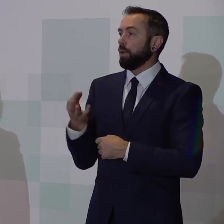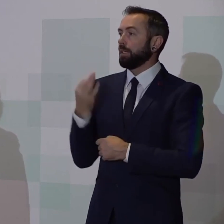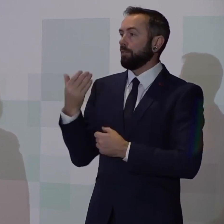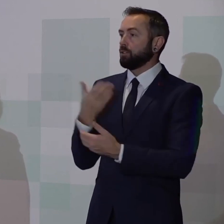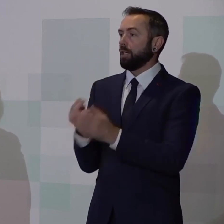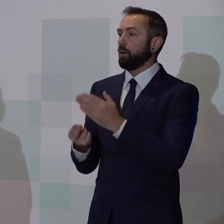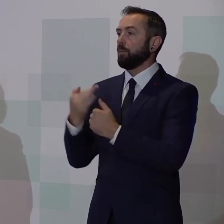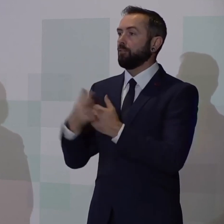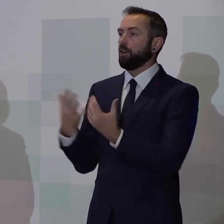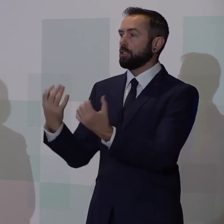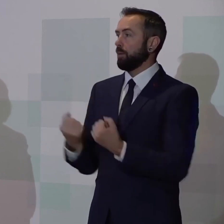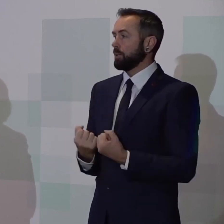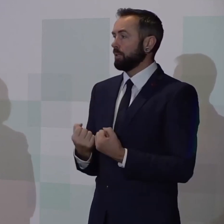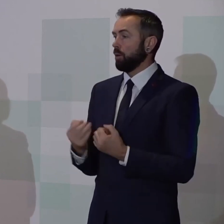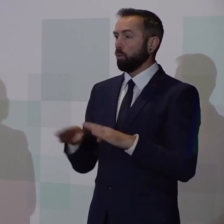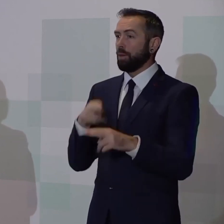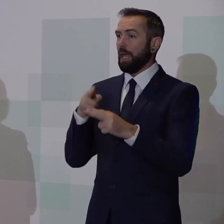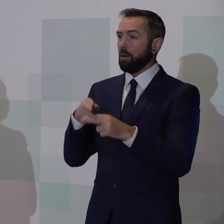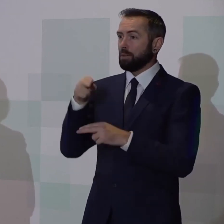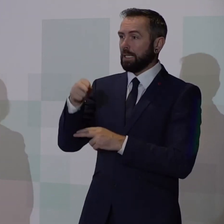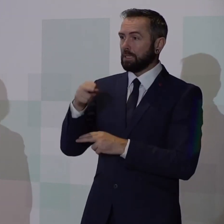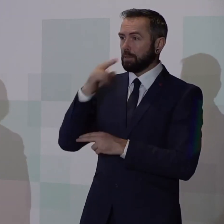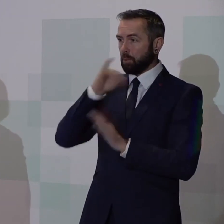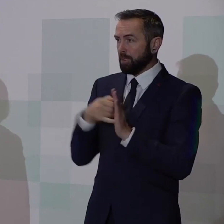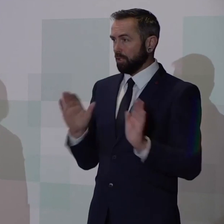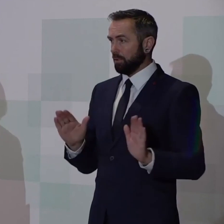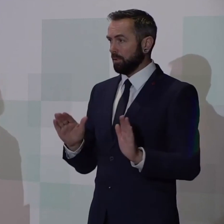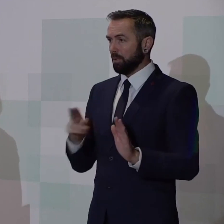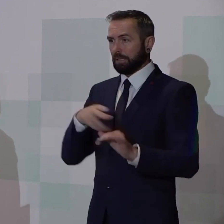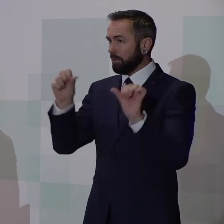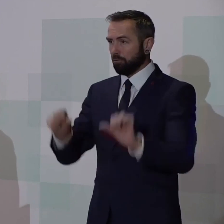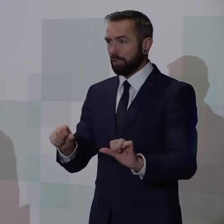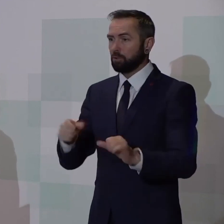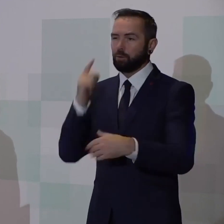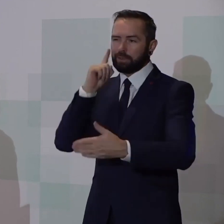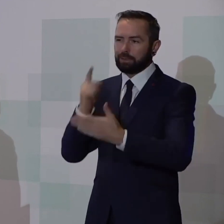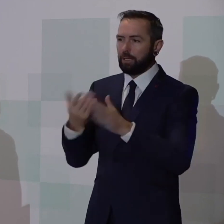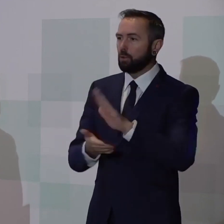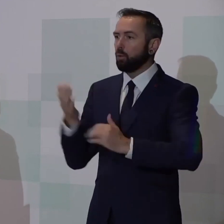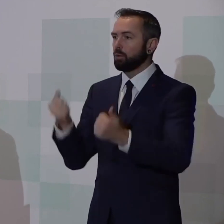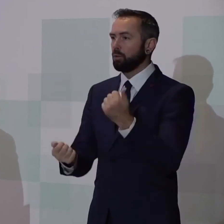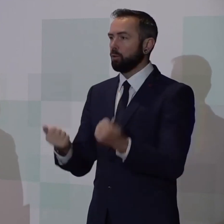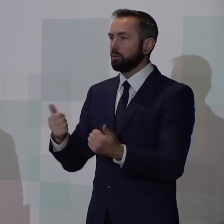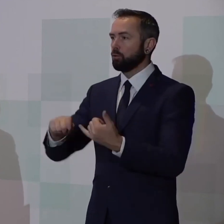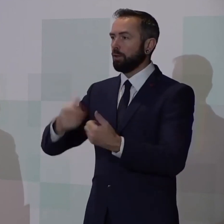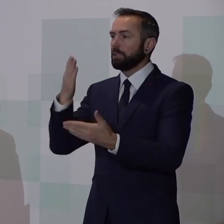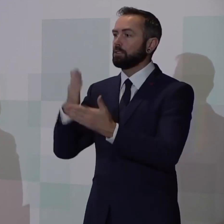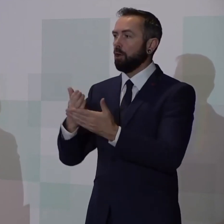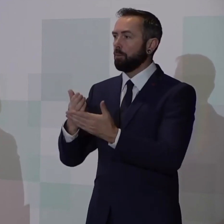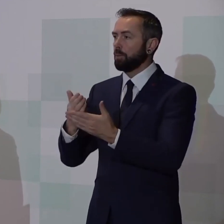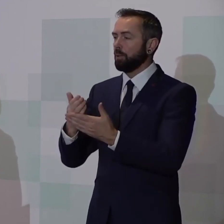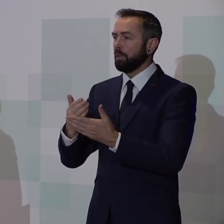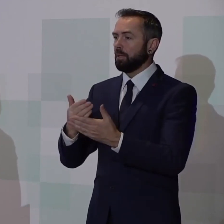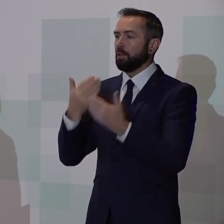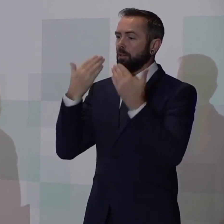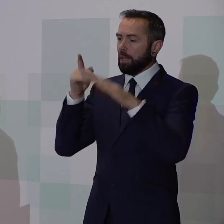without his consent. So he took legal proceedings to try to stop this, to prevent the adoption going ahead without